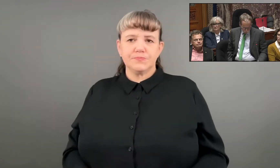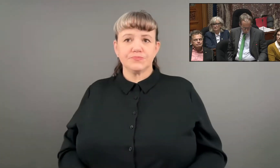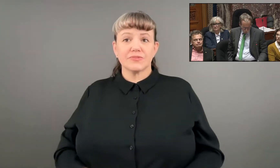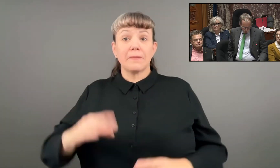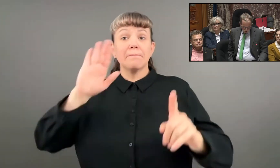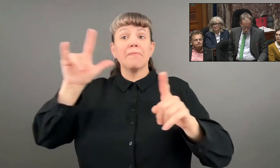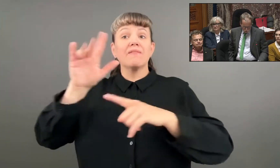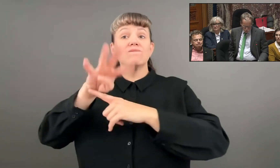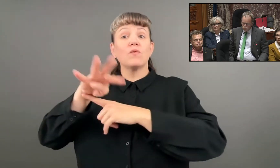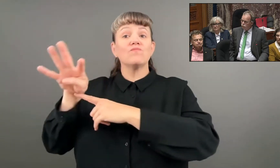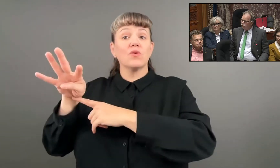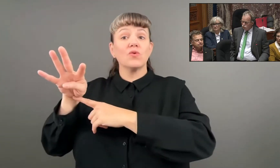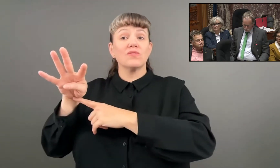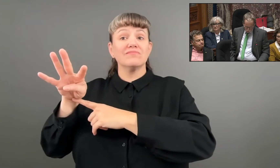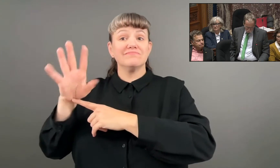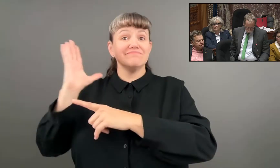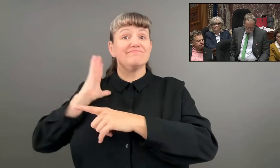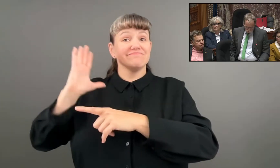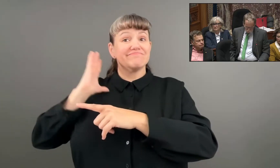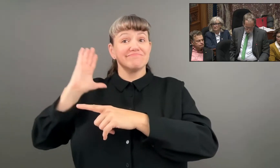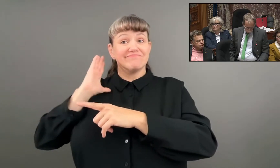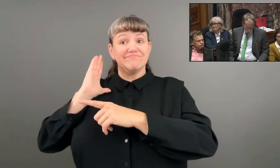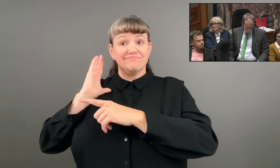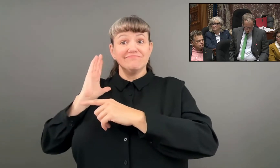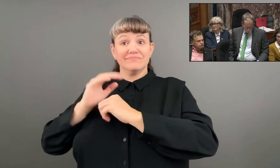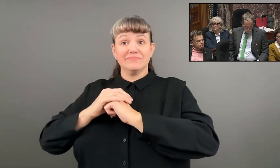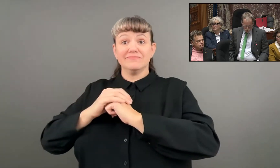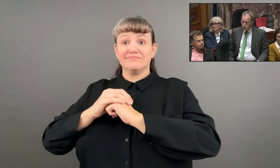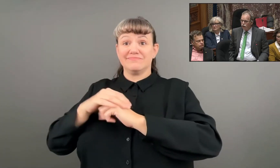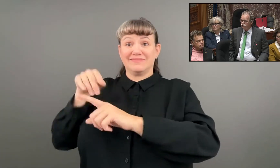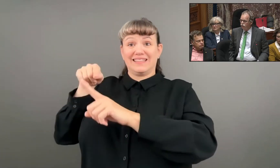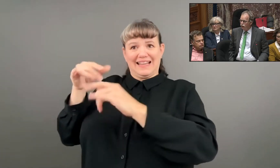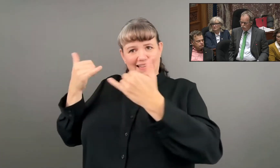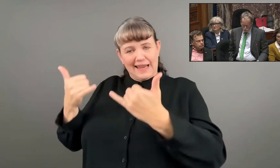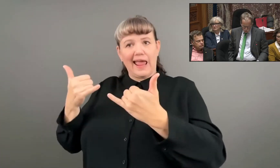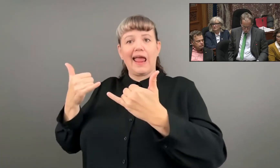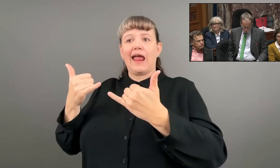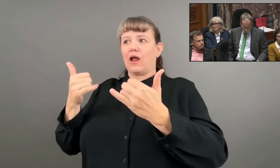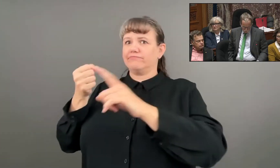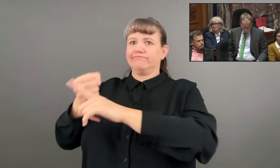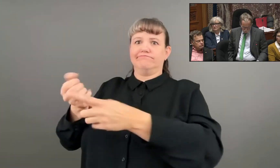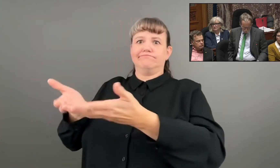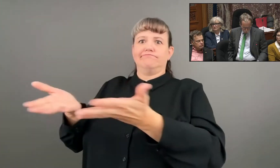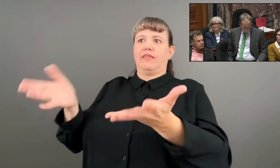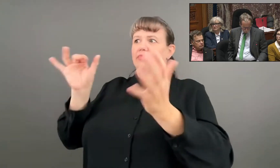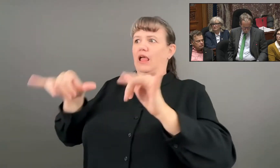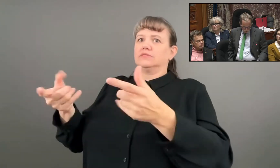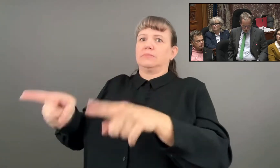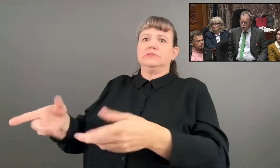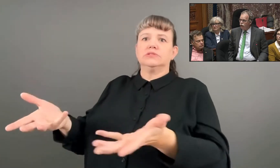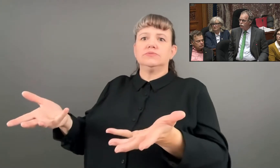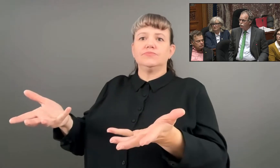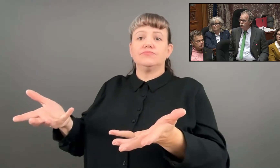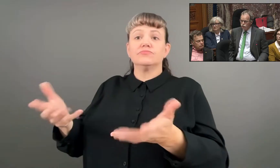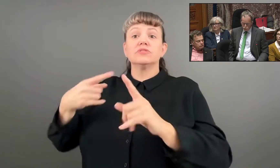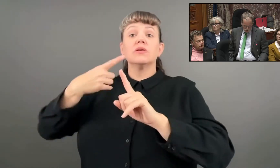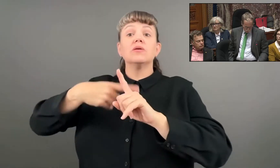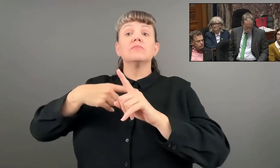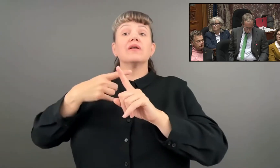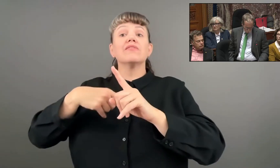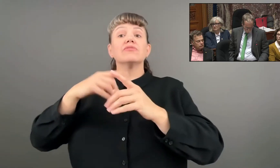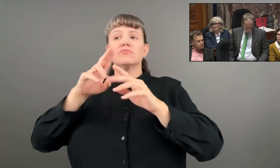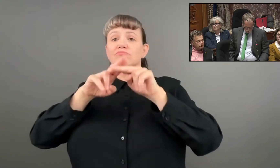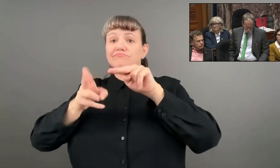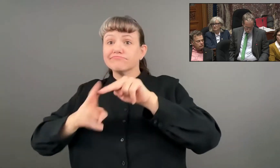roost. The government may say that rents have gone down, but you can't deny it's not nearly enough. And as we